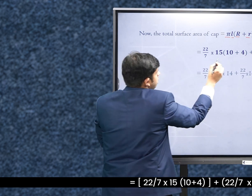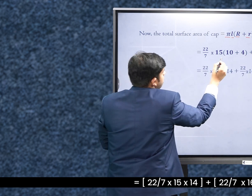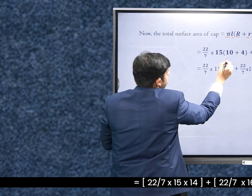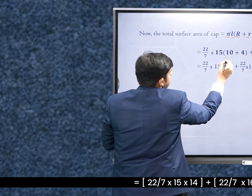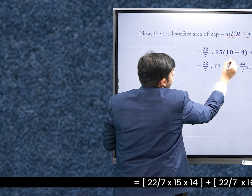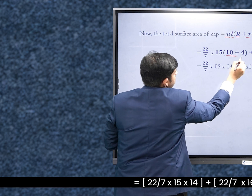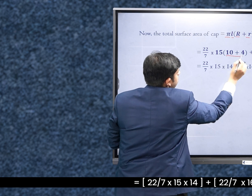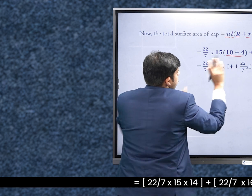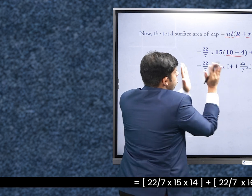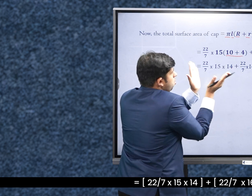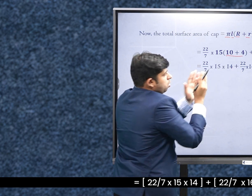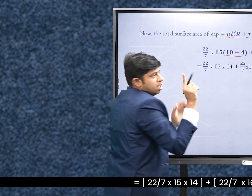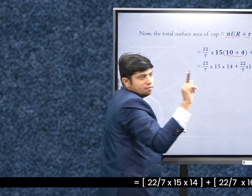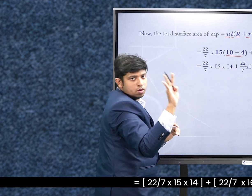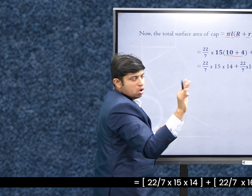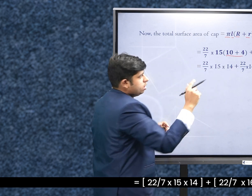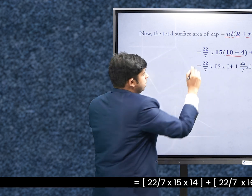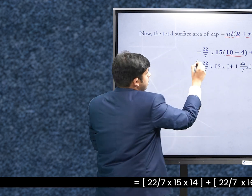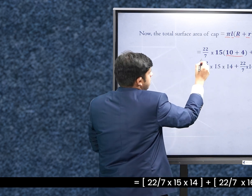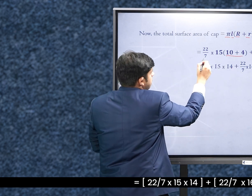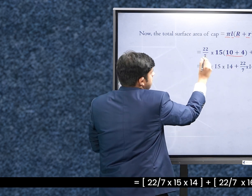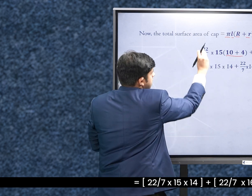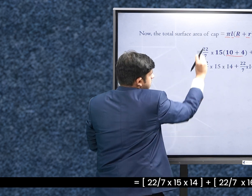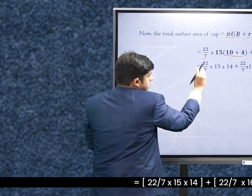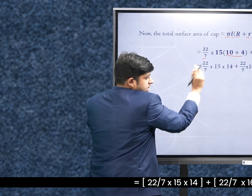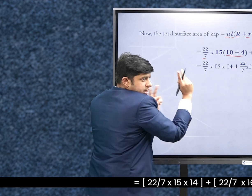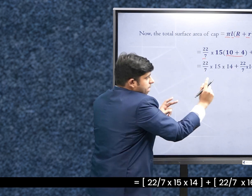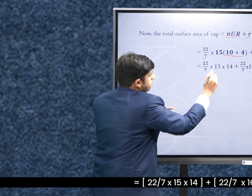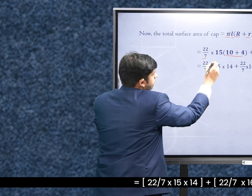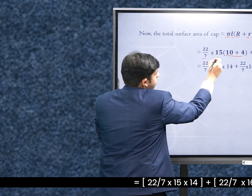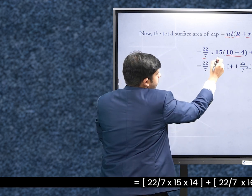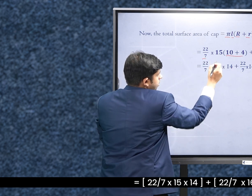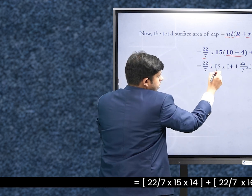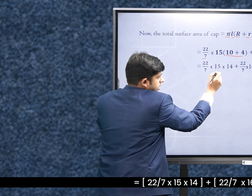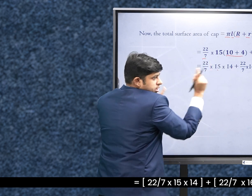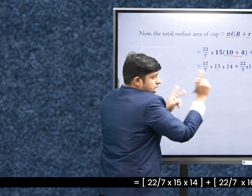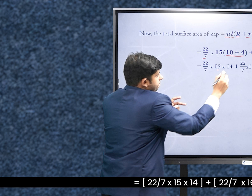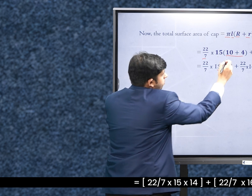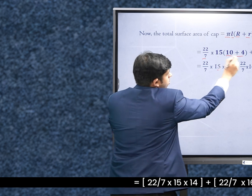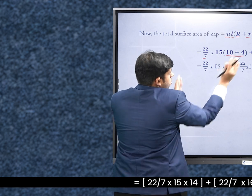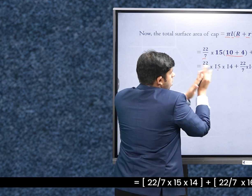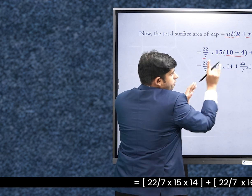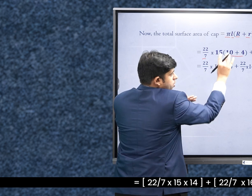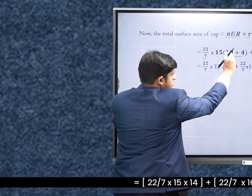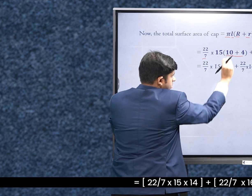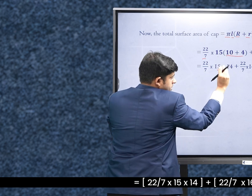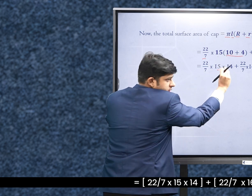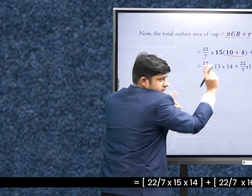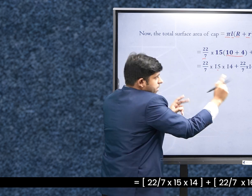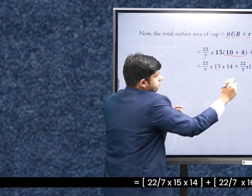That equal to 22 by 7 into 15 into 14 plus 22 by 7 into 16.